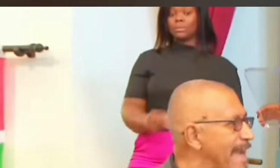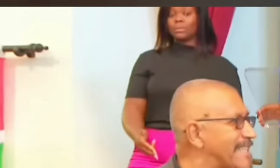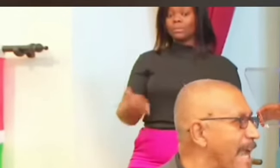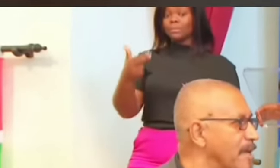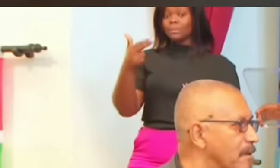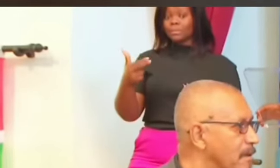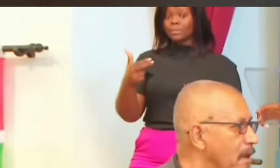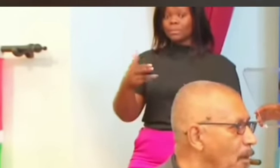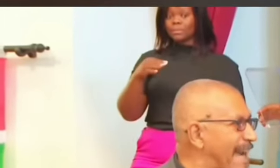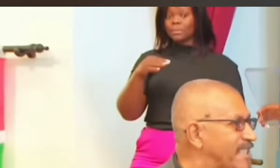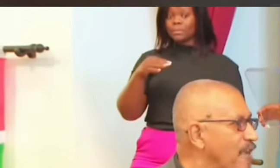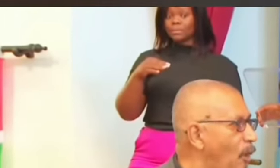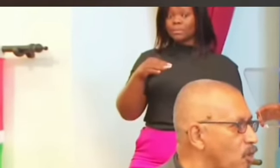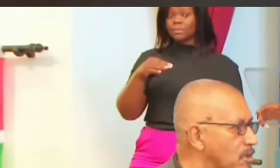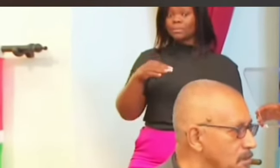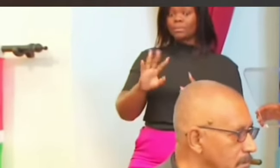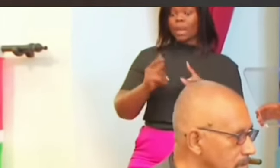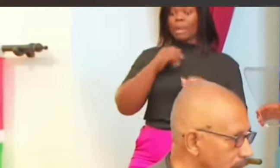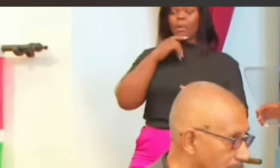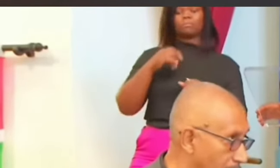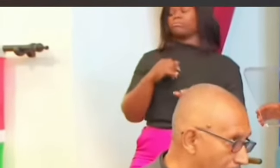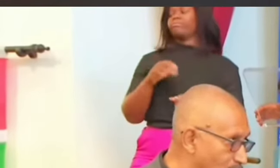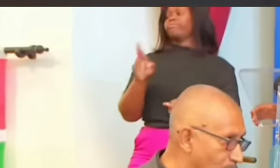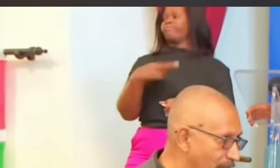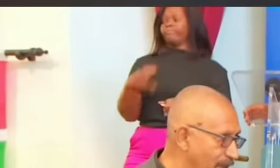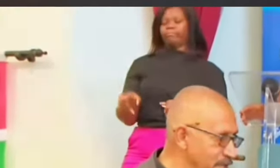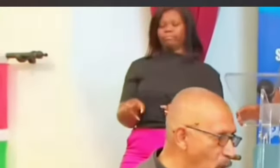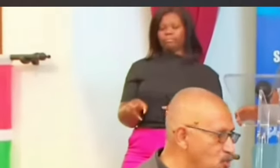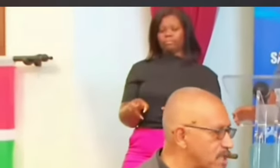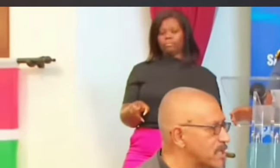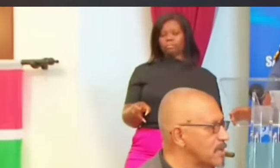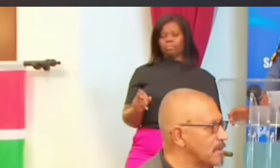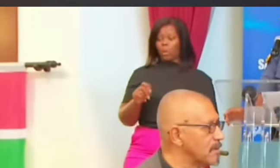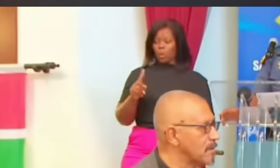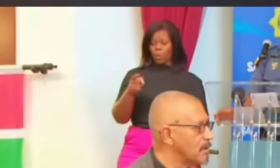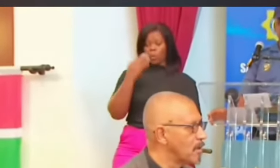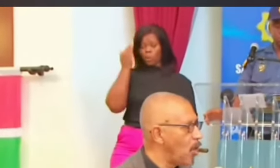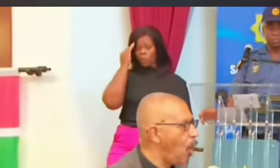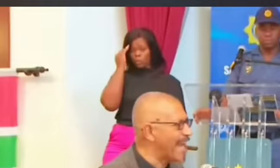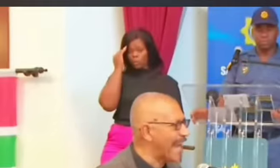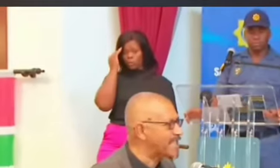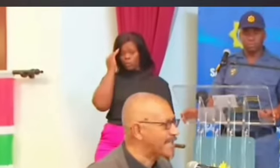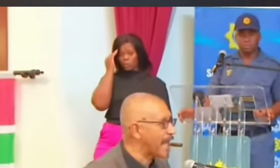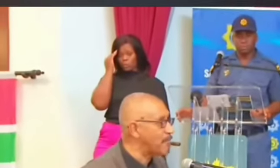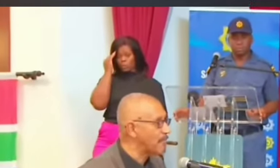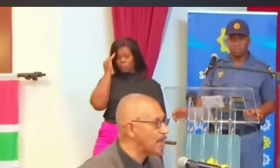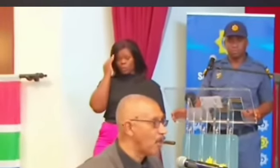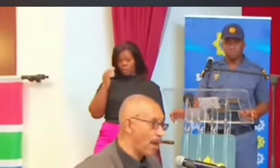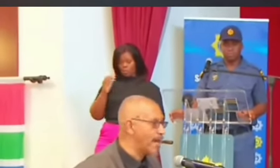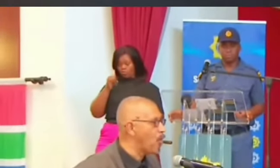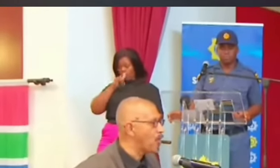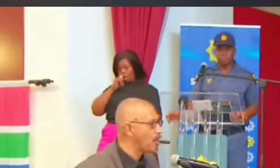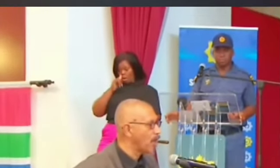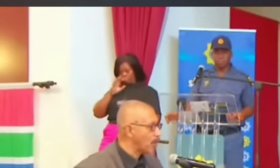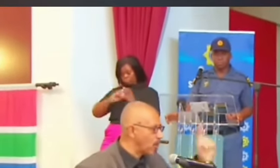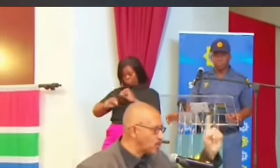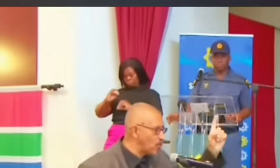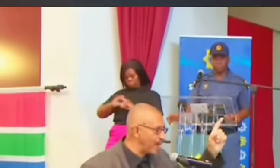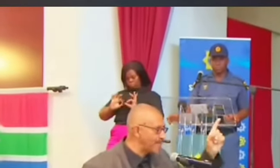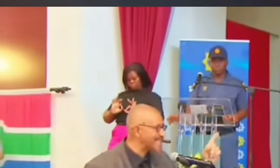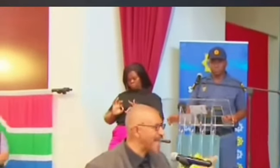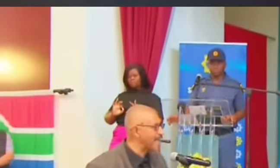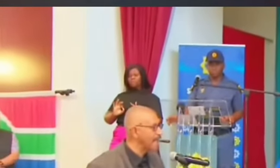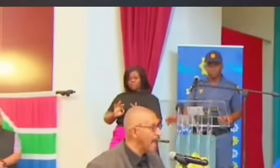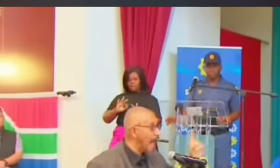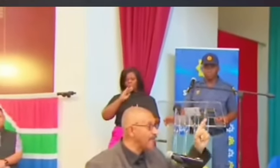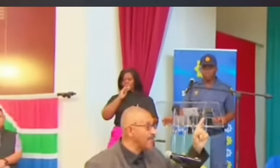This sign is not being done by default. Everybody that knows organized crime will know